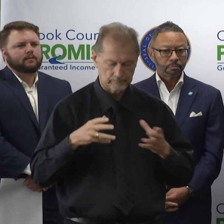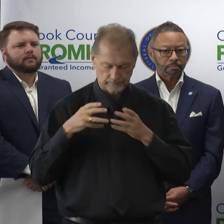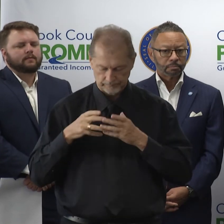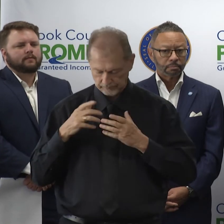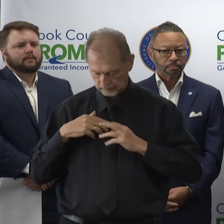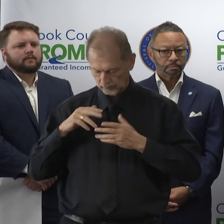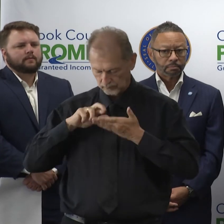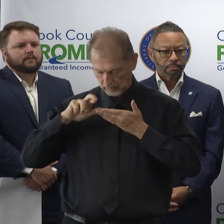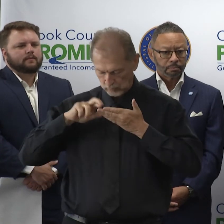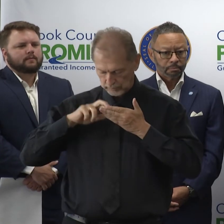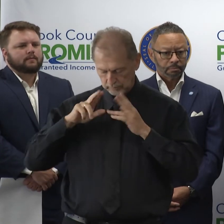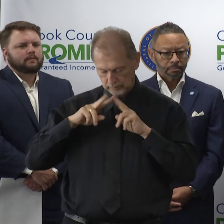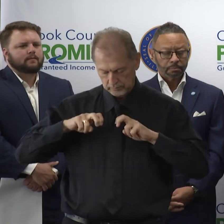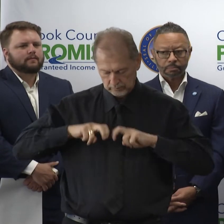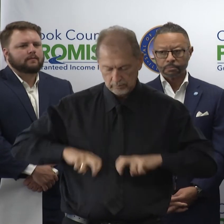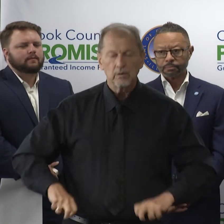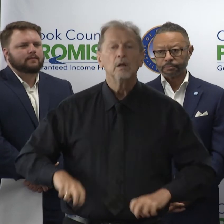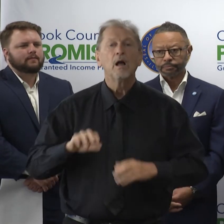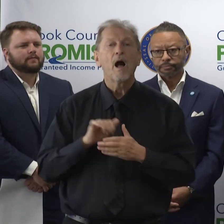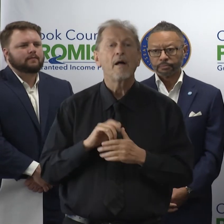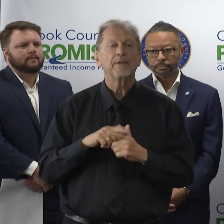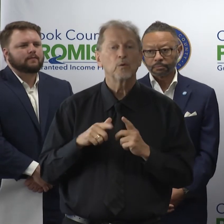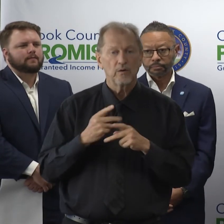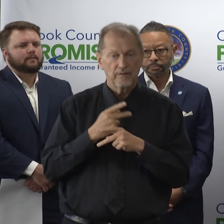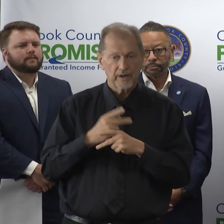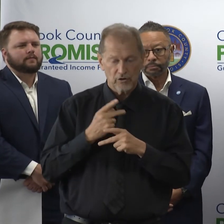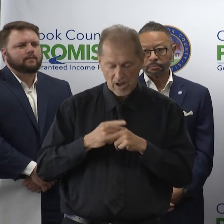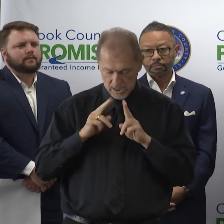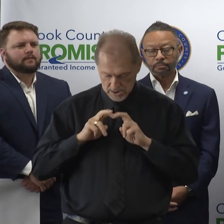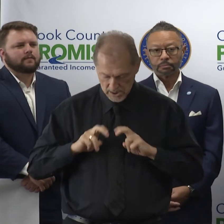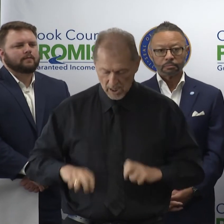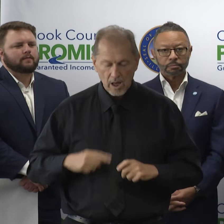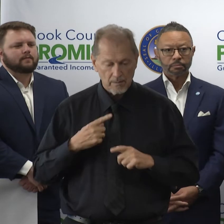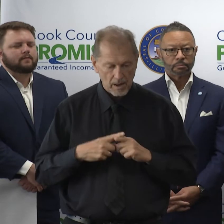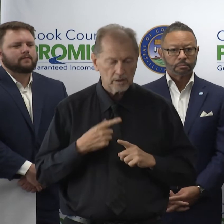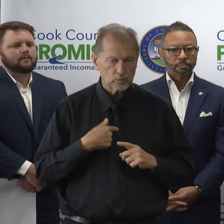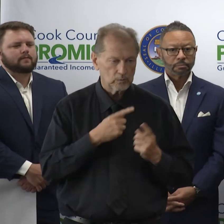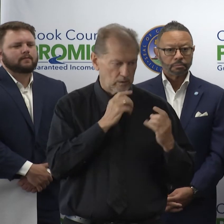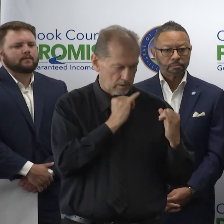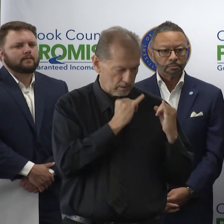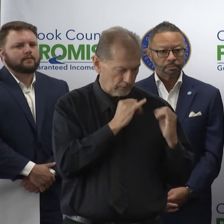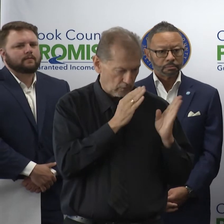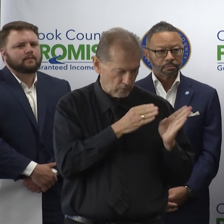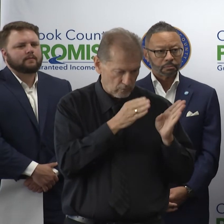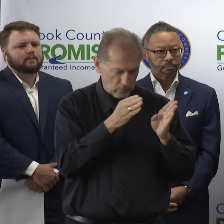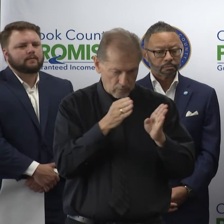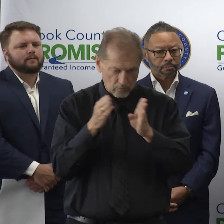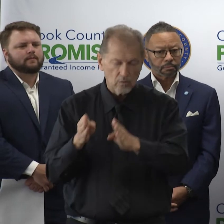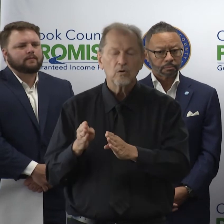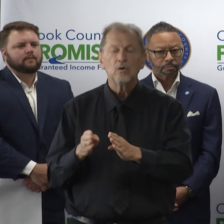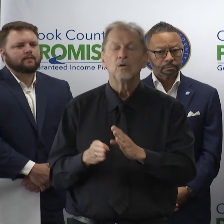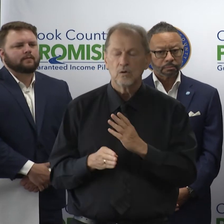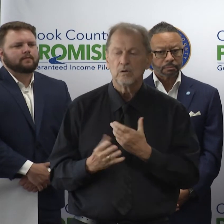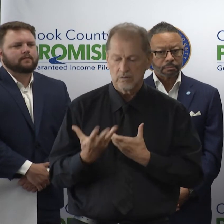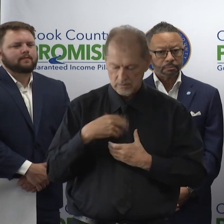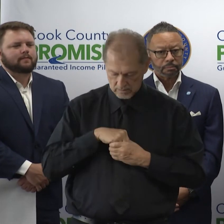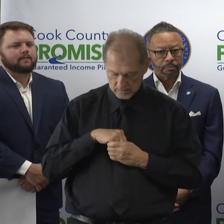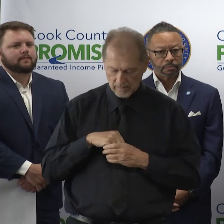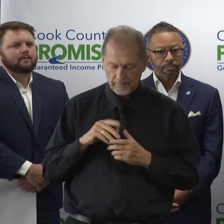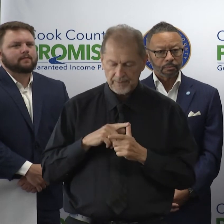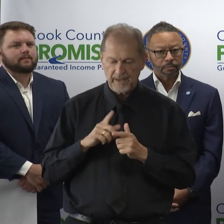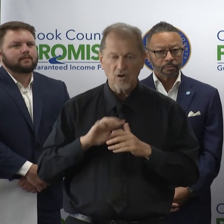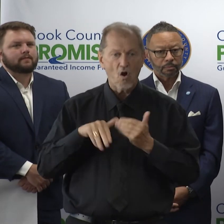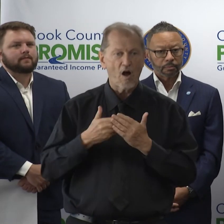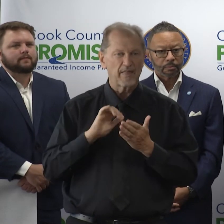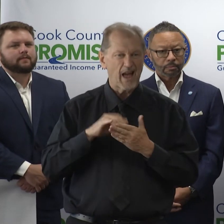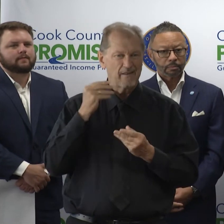data, and periodic qualitative interviews, including those conducted by participants themselves. We will